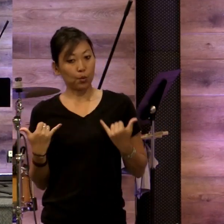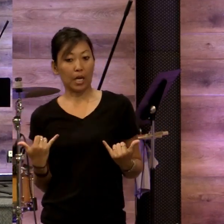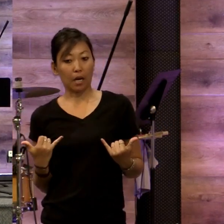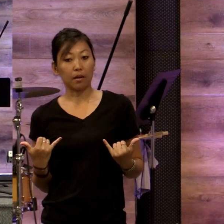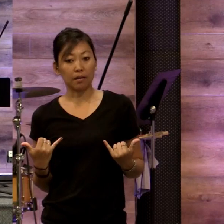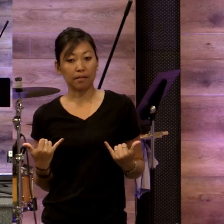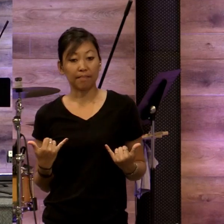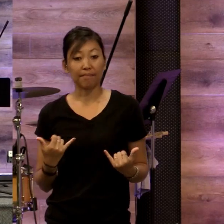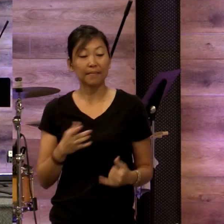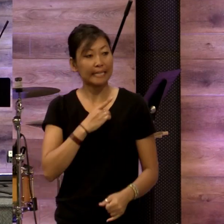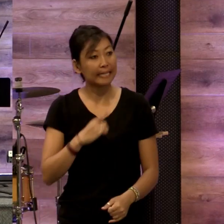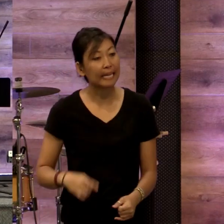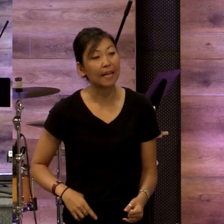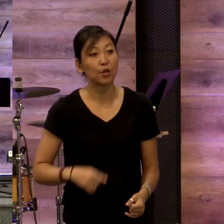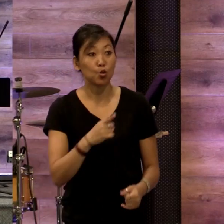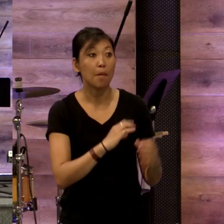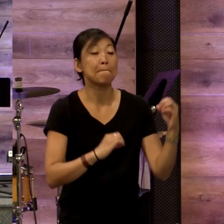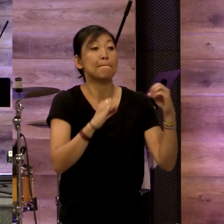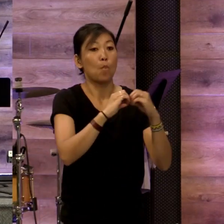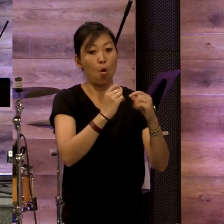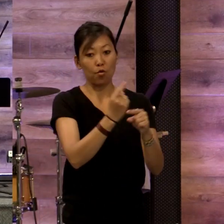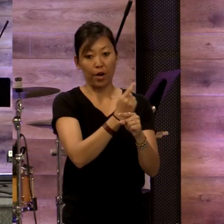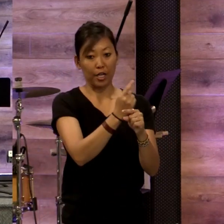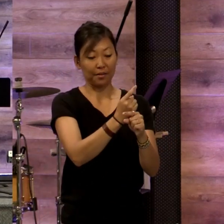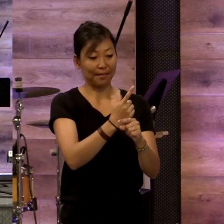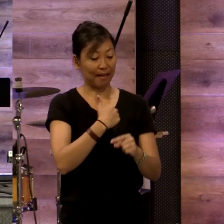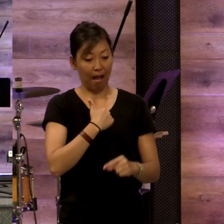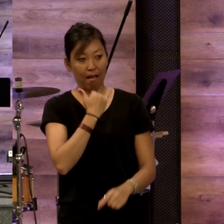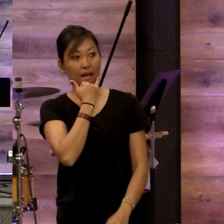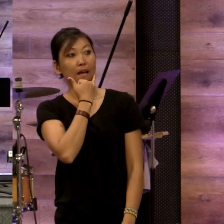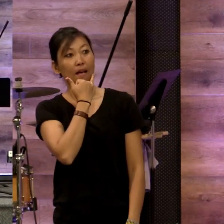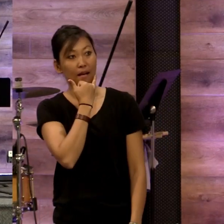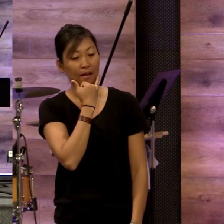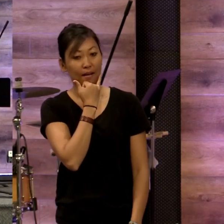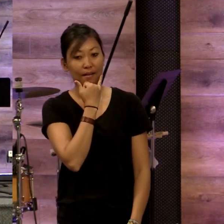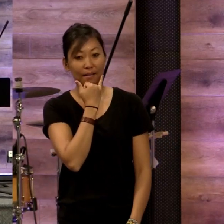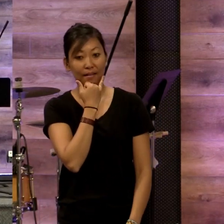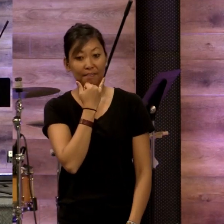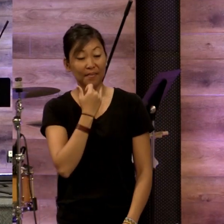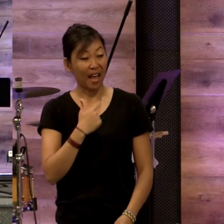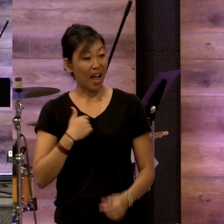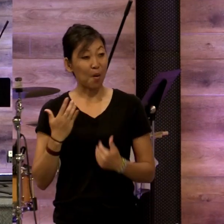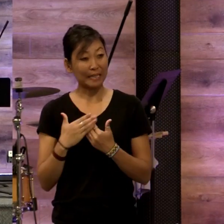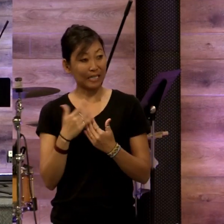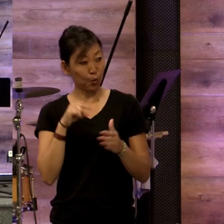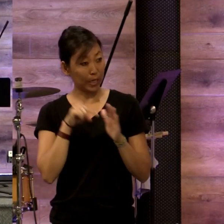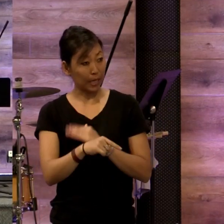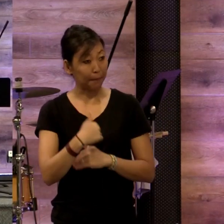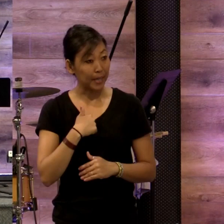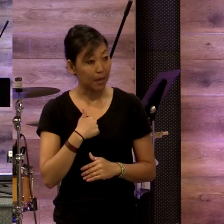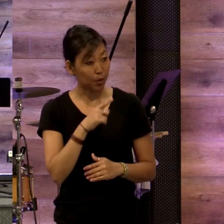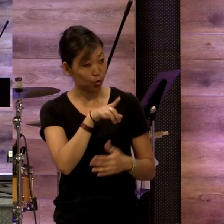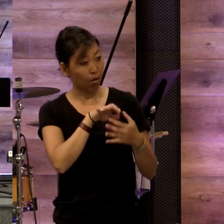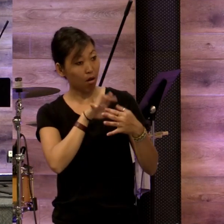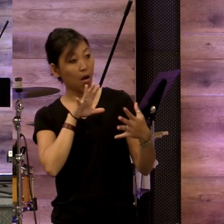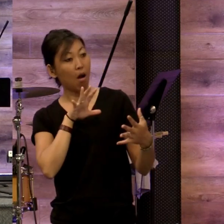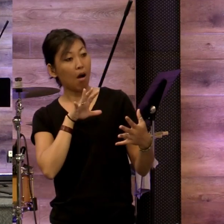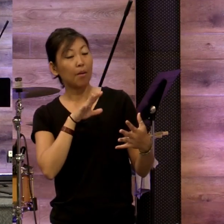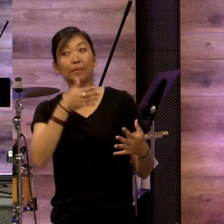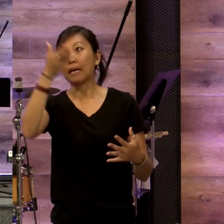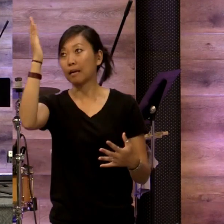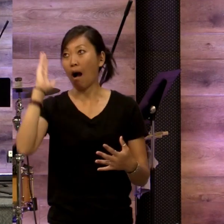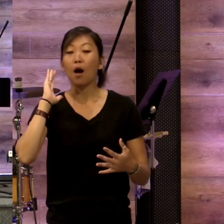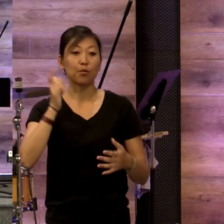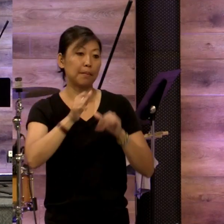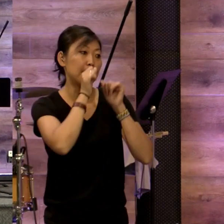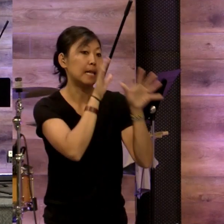David, I've sinned. You're more righteous than I am. I see that I was in your hands and you let me go. May God reward you for the kindness and mercy you've